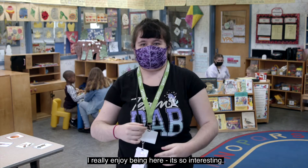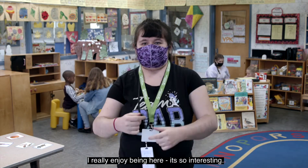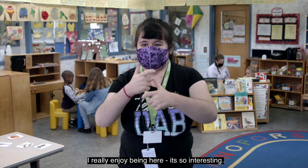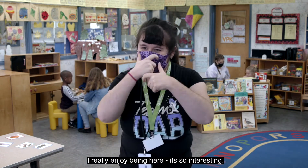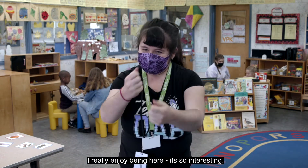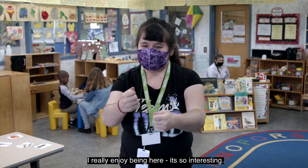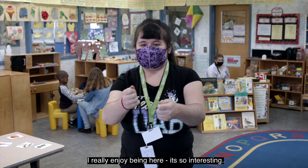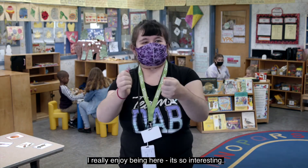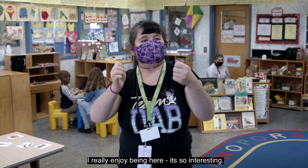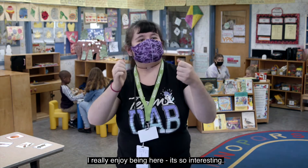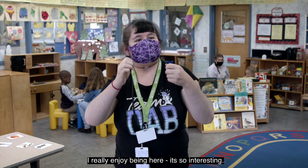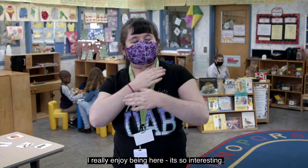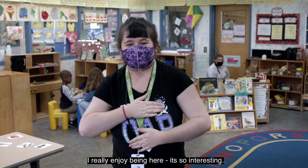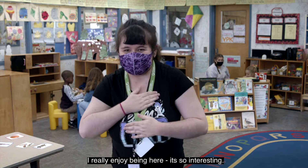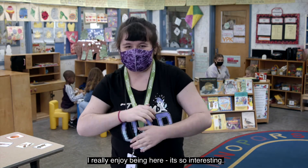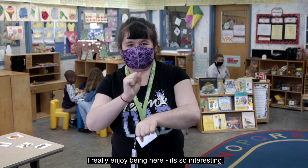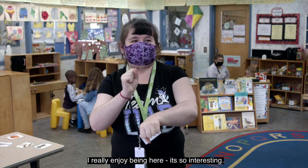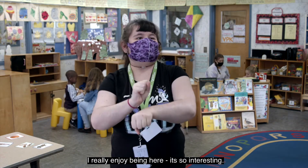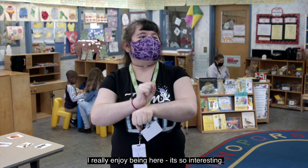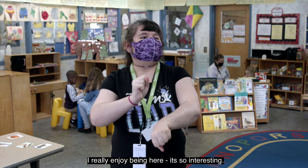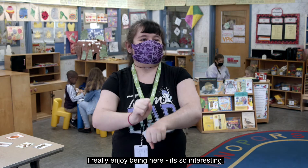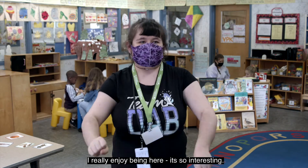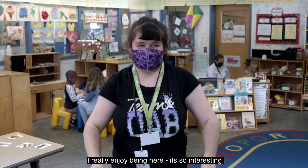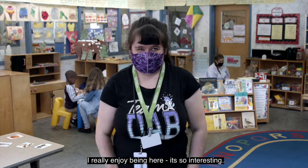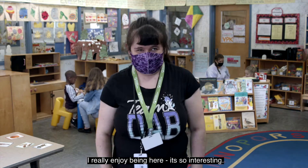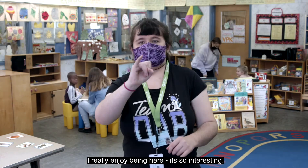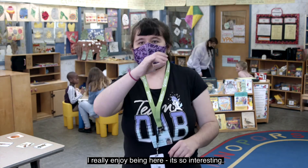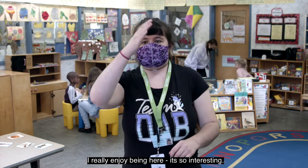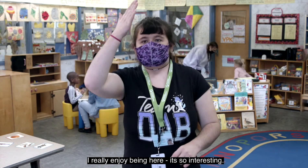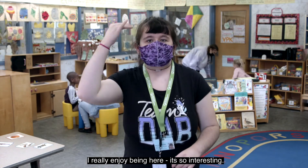I really enjoy being here. It's so interesting.